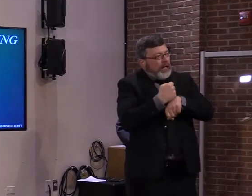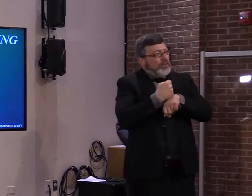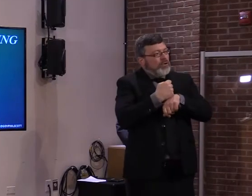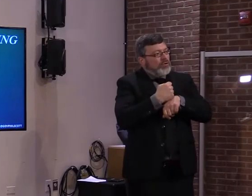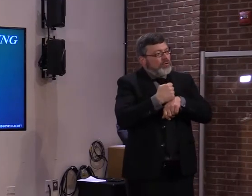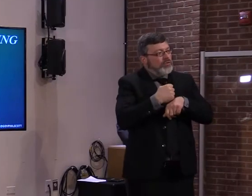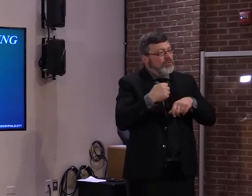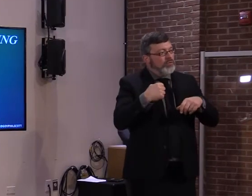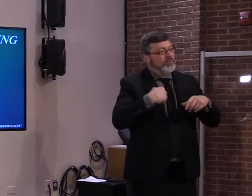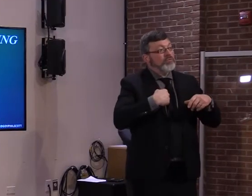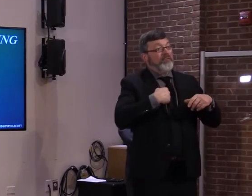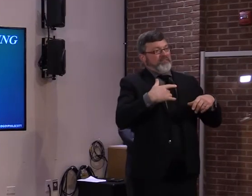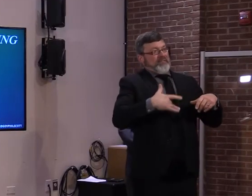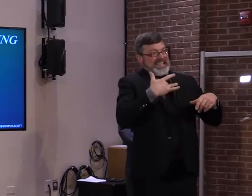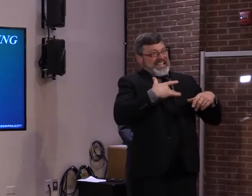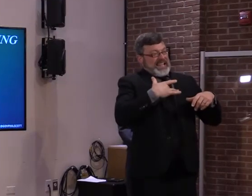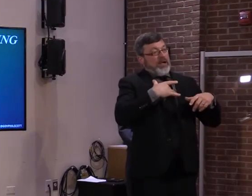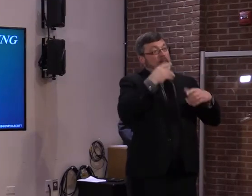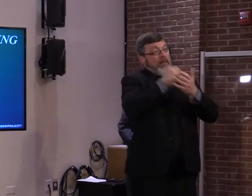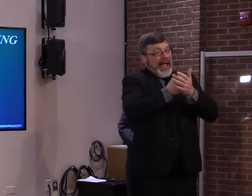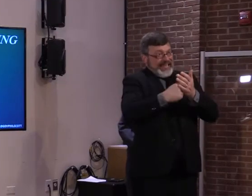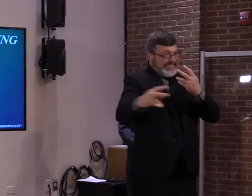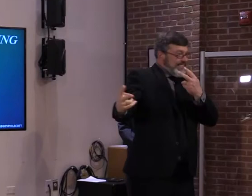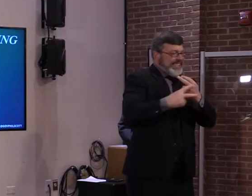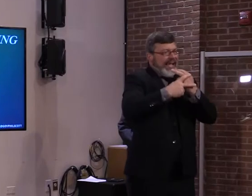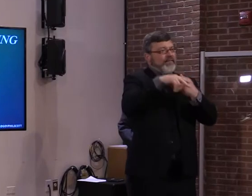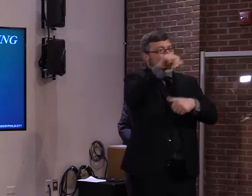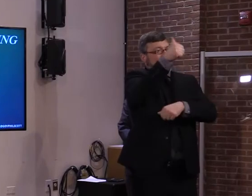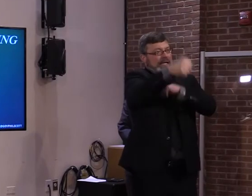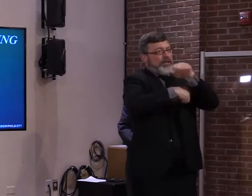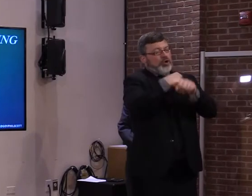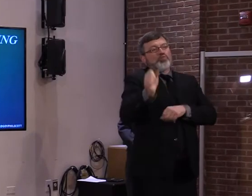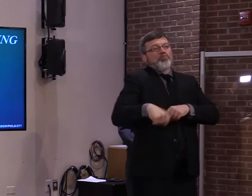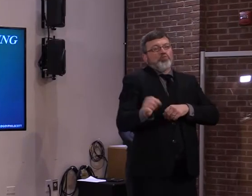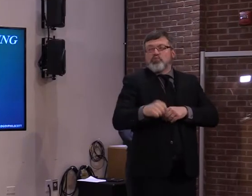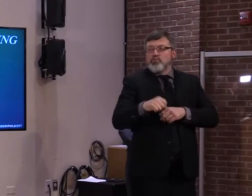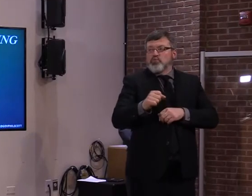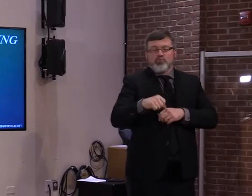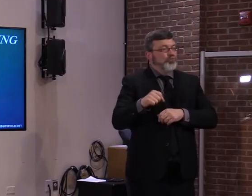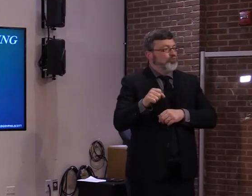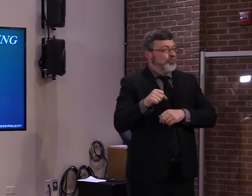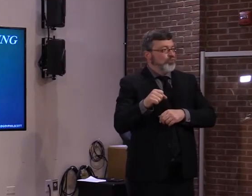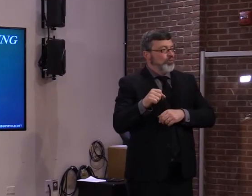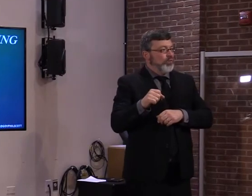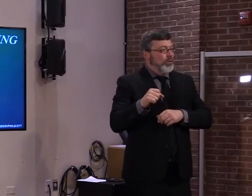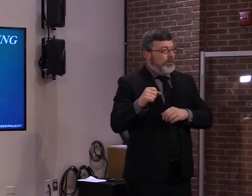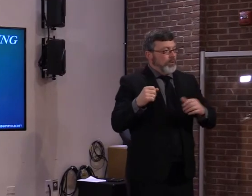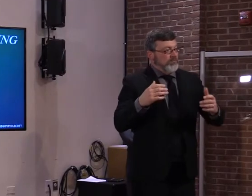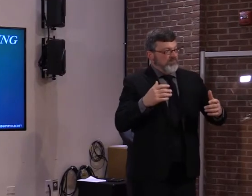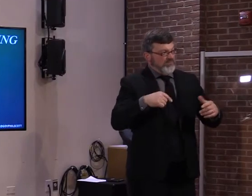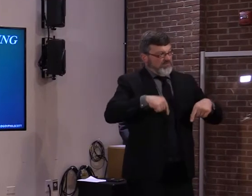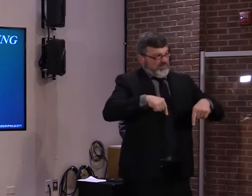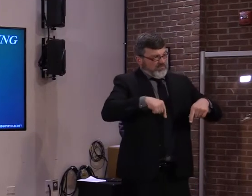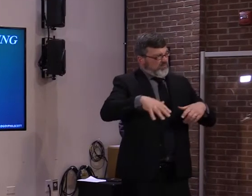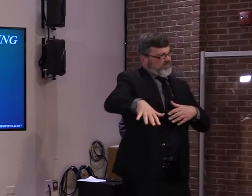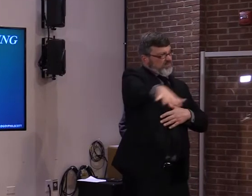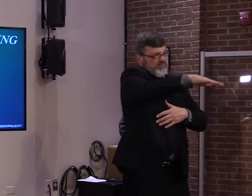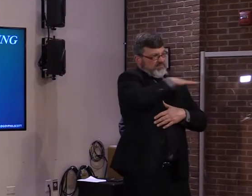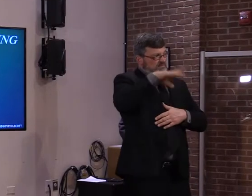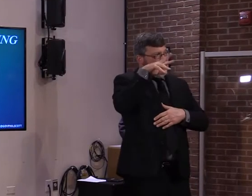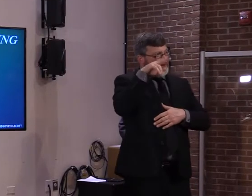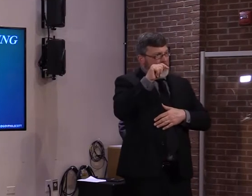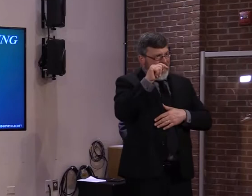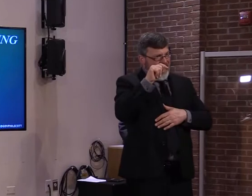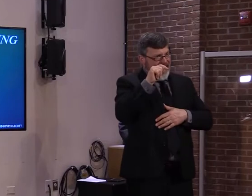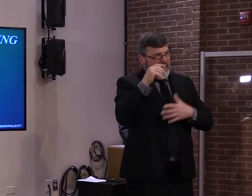demographics here in Vermont. We have an older population. So prevention at this point isn't necessarily going to